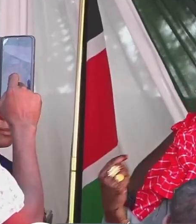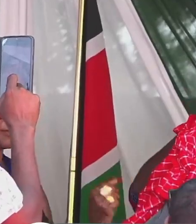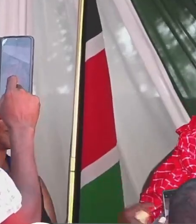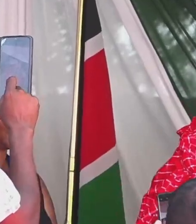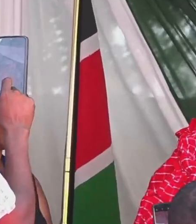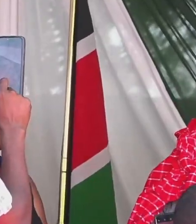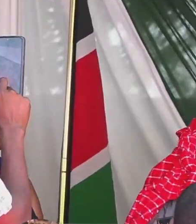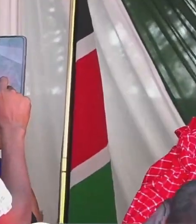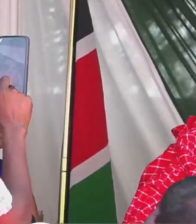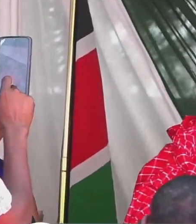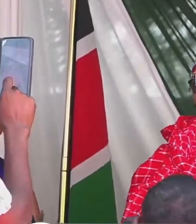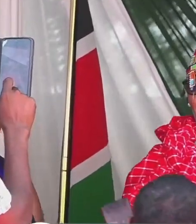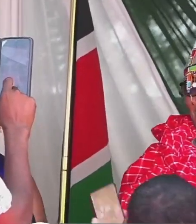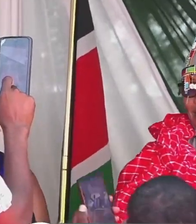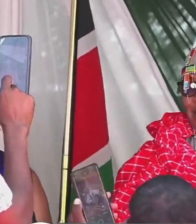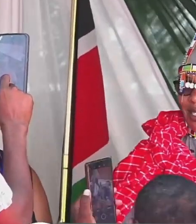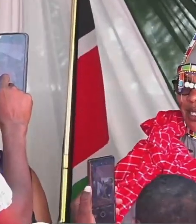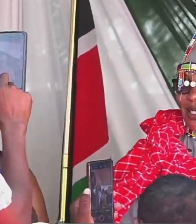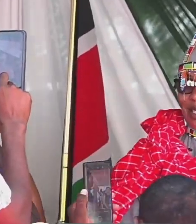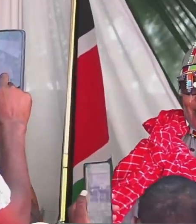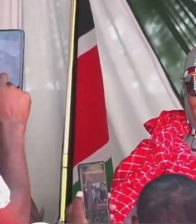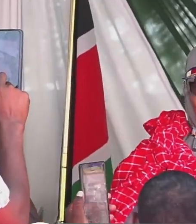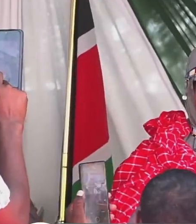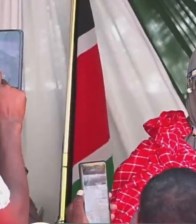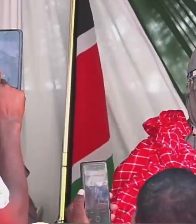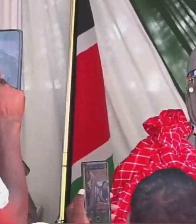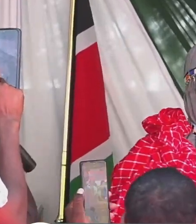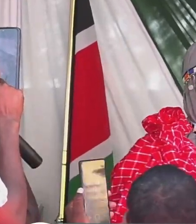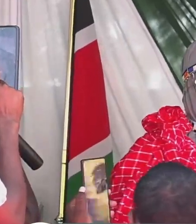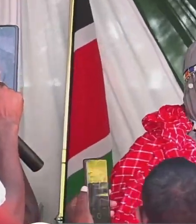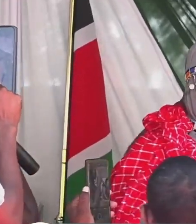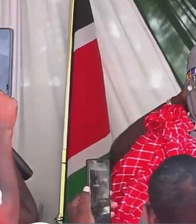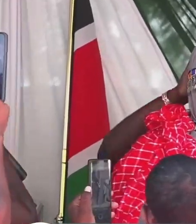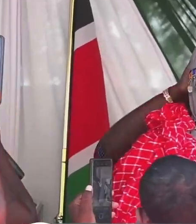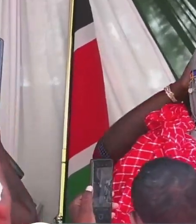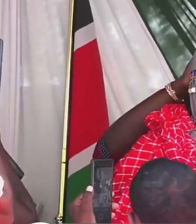Then our MCS. Use